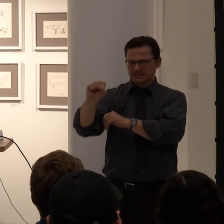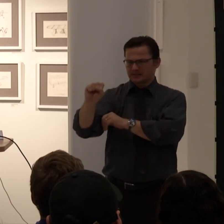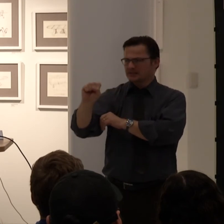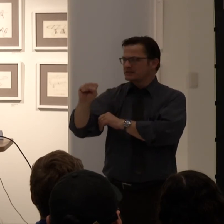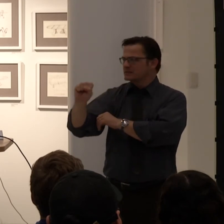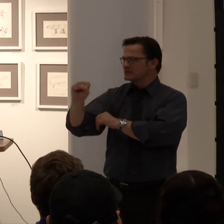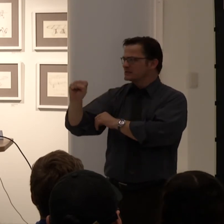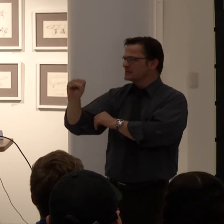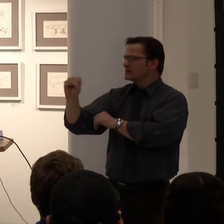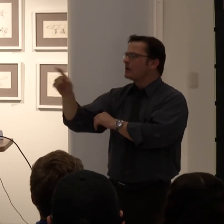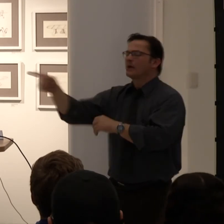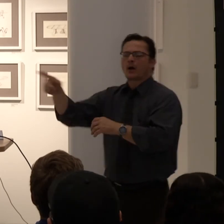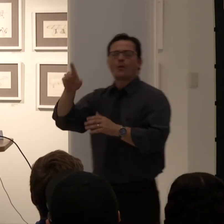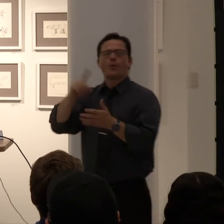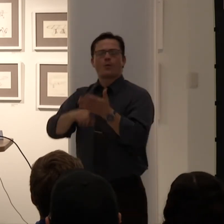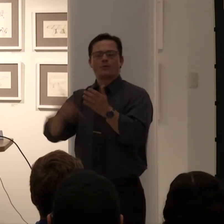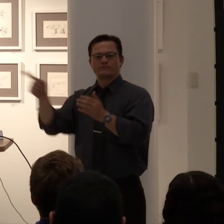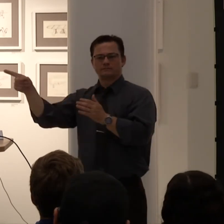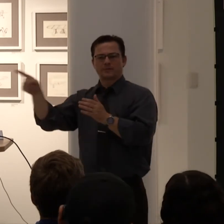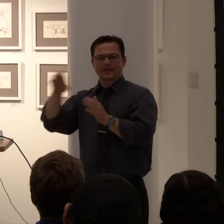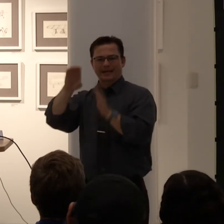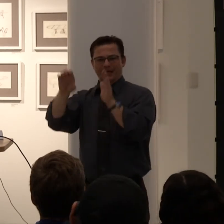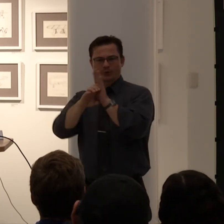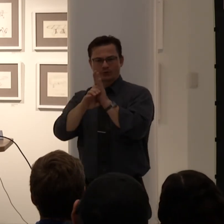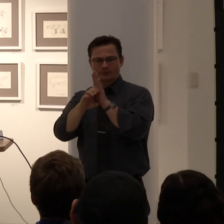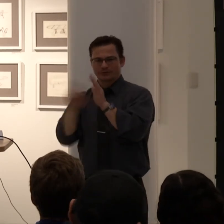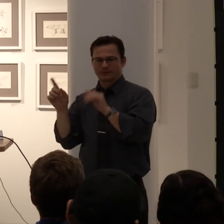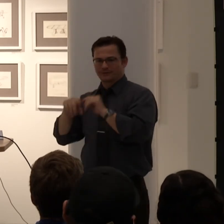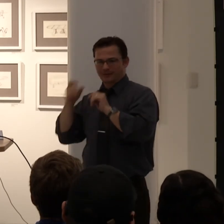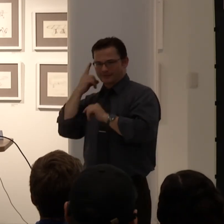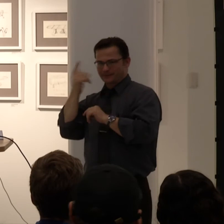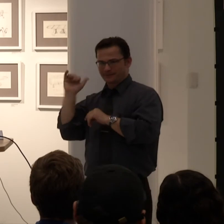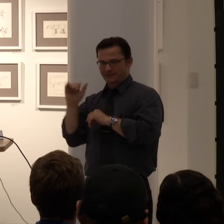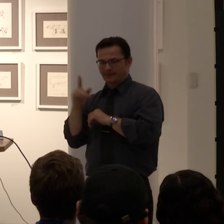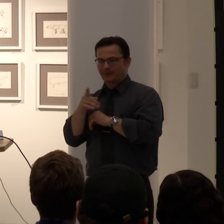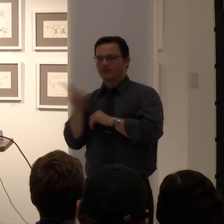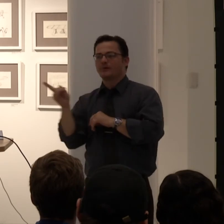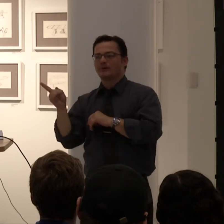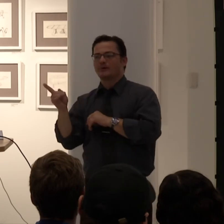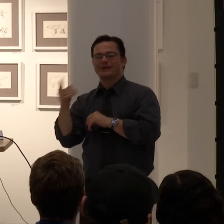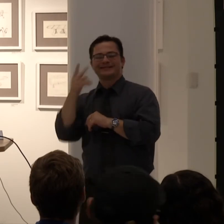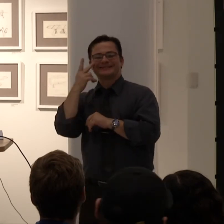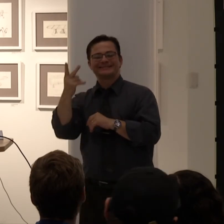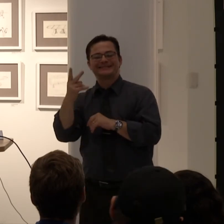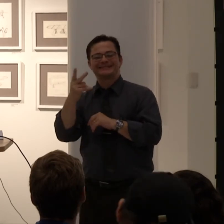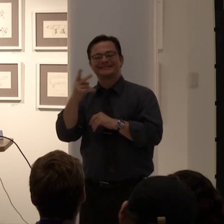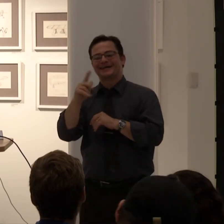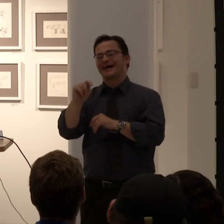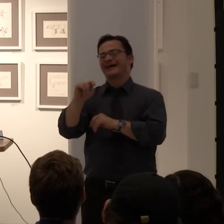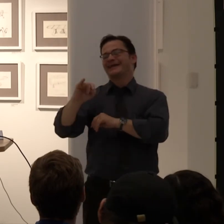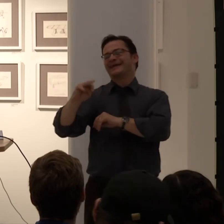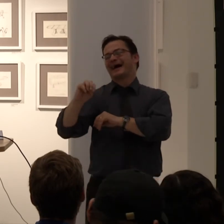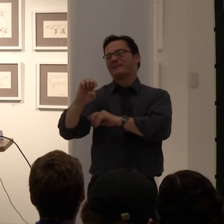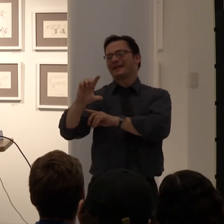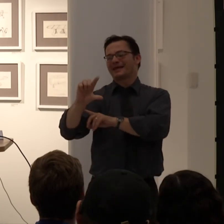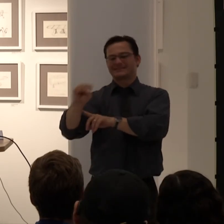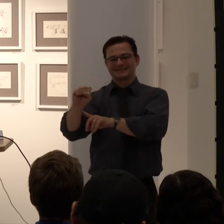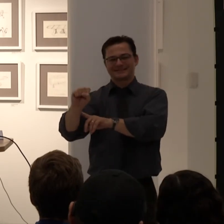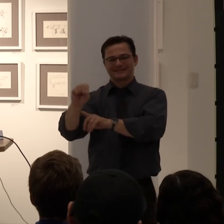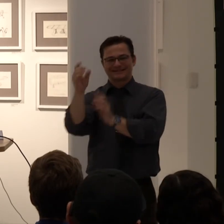Josh, can you? What are the characteristics you see as timeless design? What do you look for?